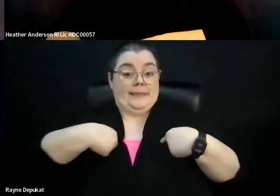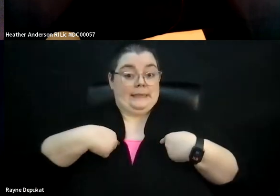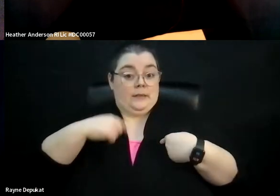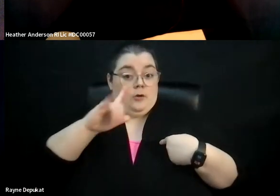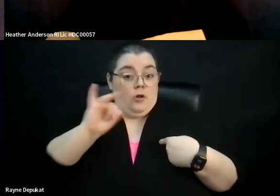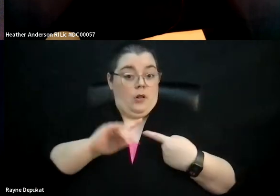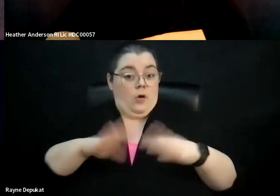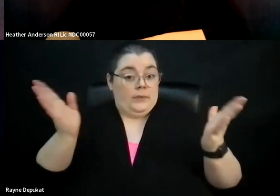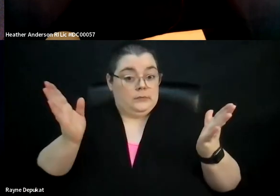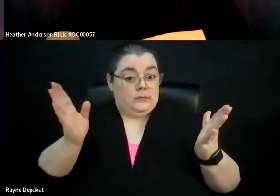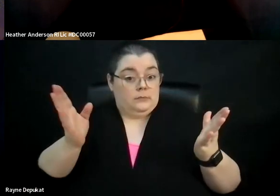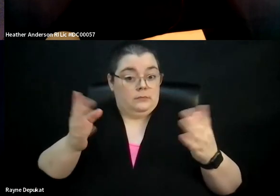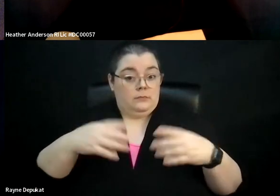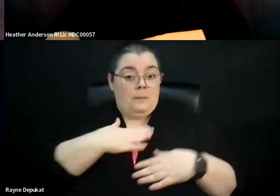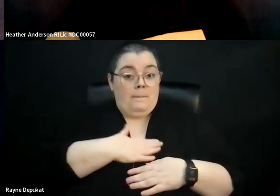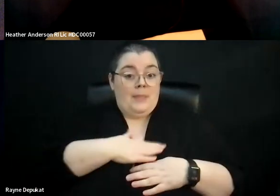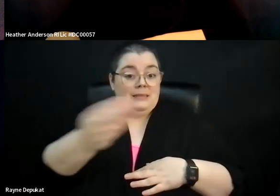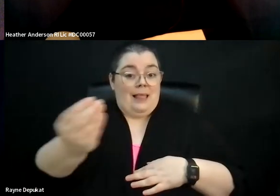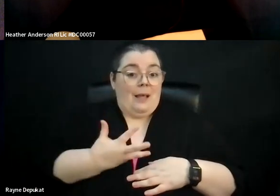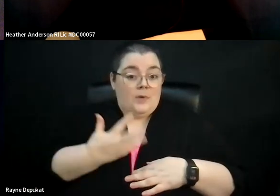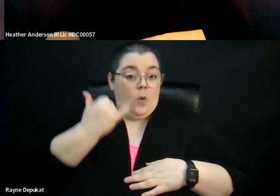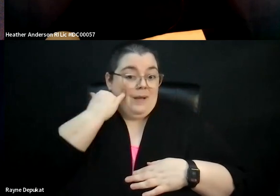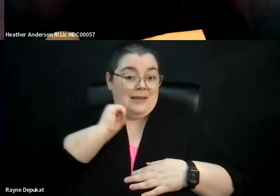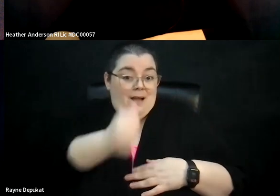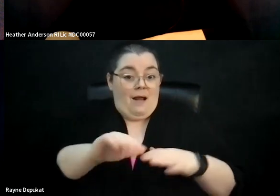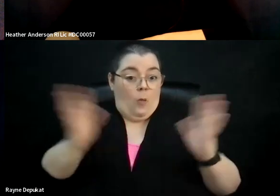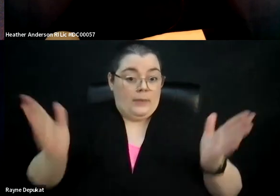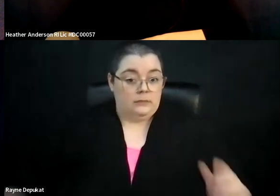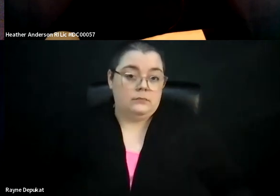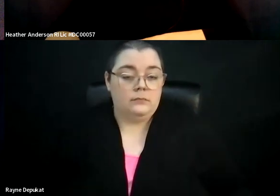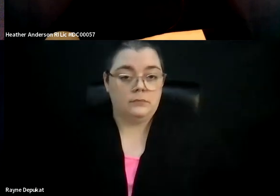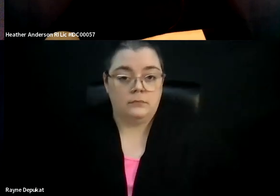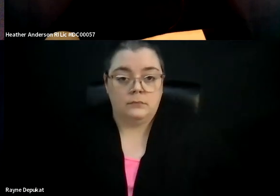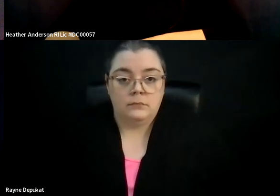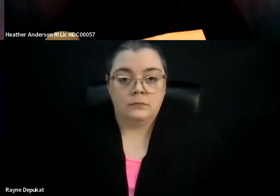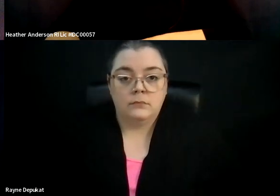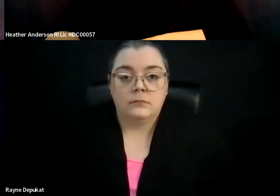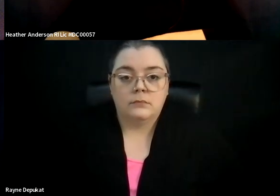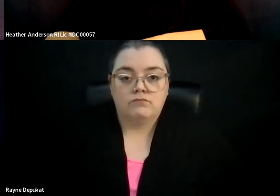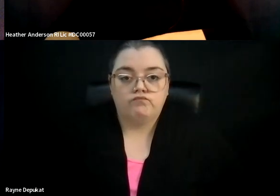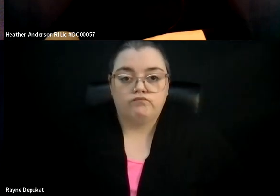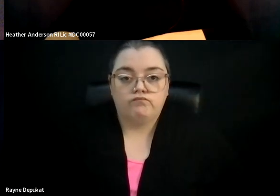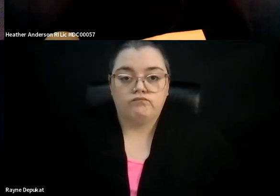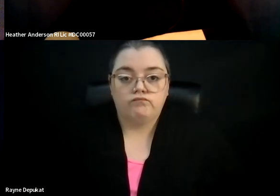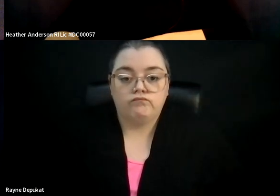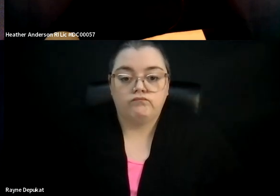So now the chat is open for me. I can access it. So please let me know if you're unable to access your chat this evening.